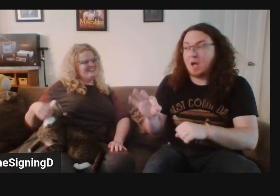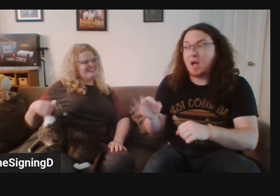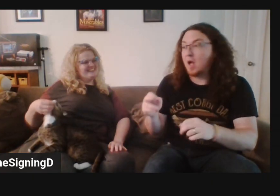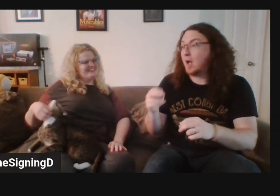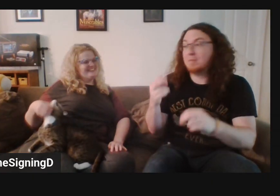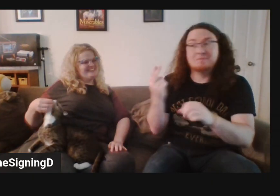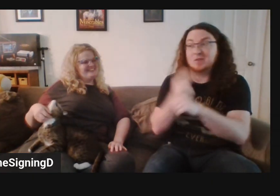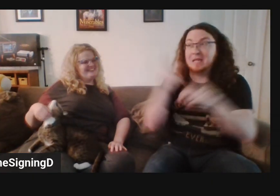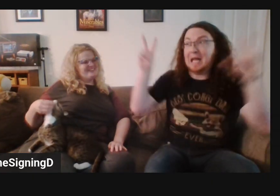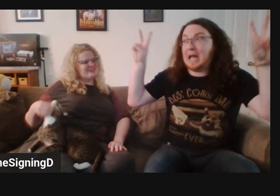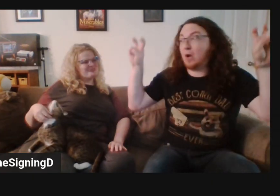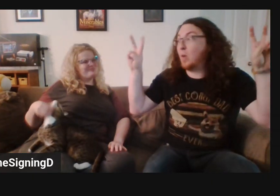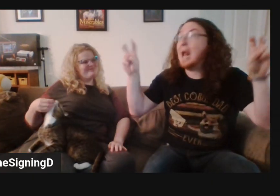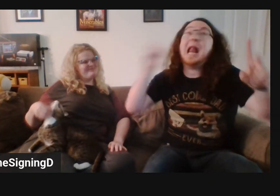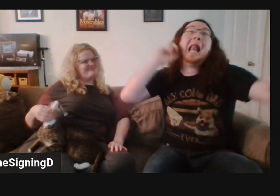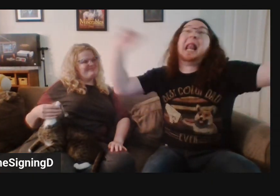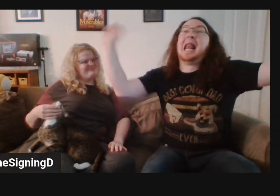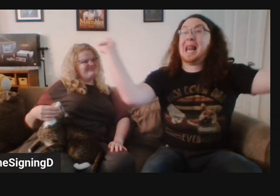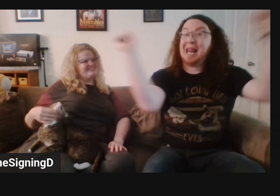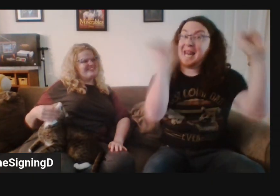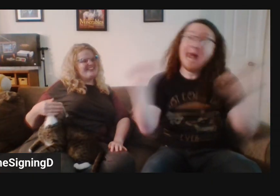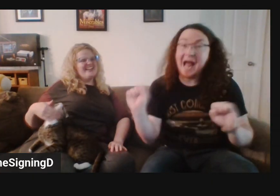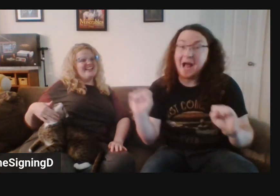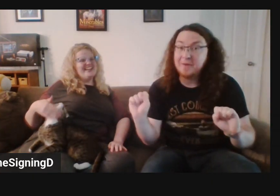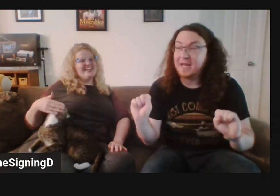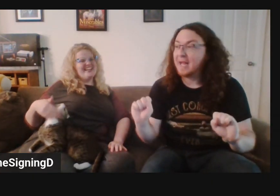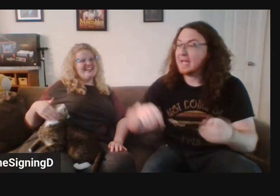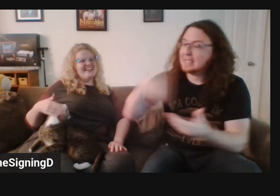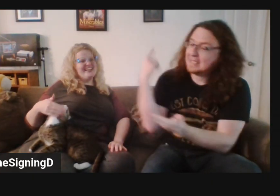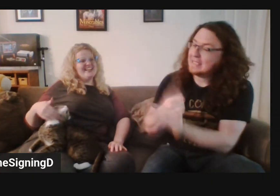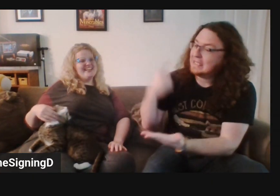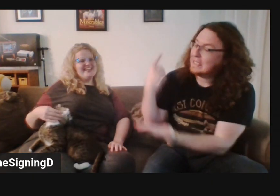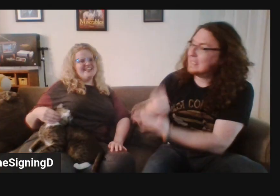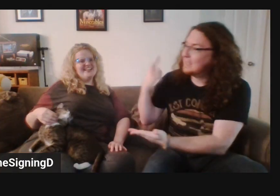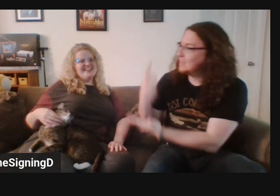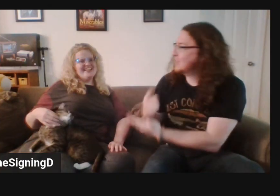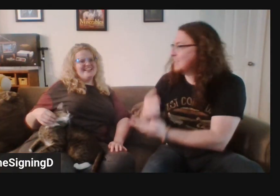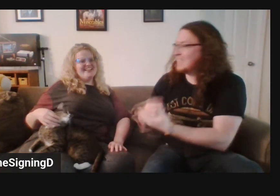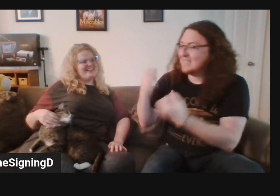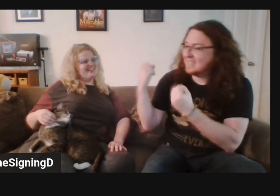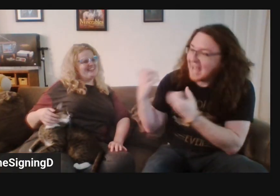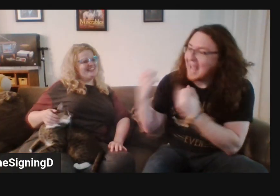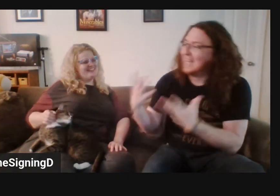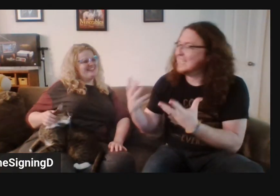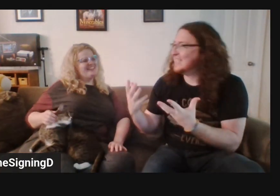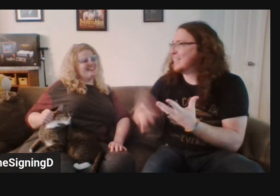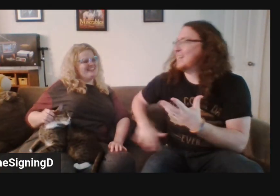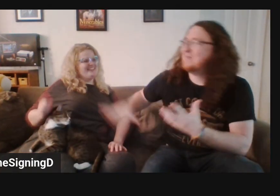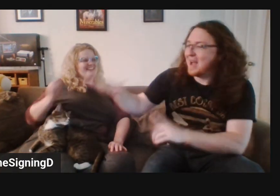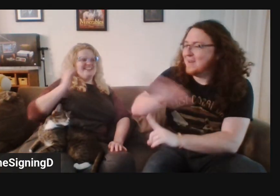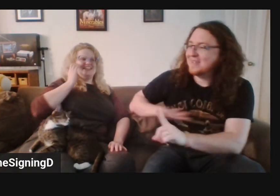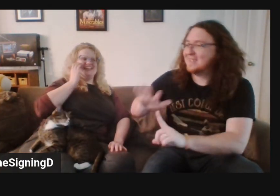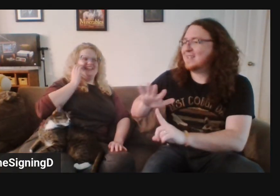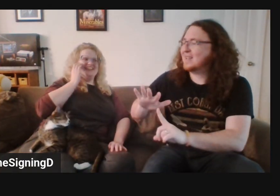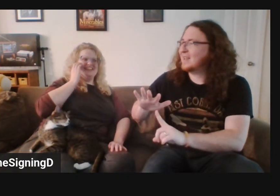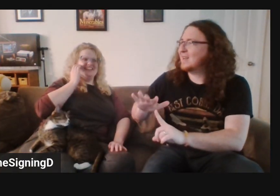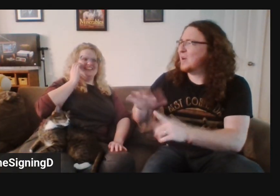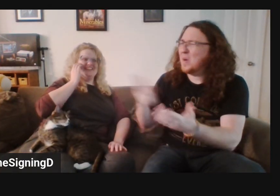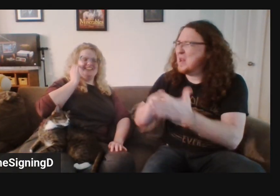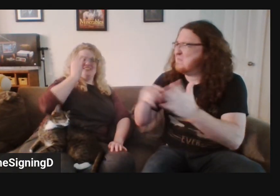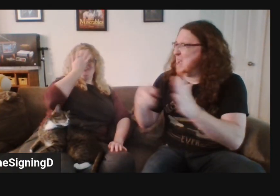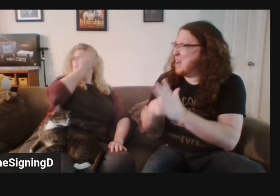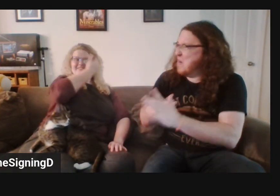air quotes, people, loud discussion in sign about, what do you mean we're